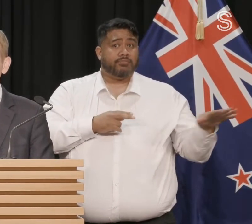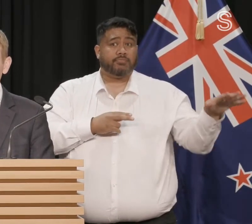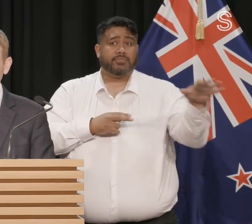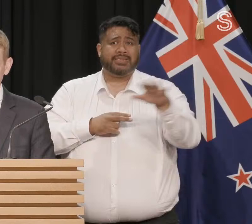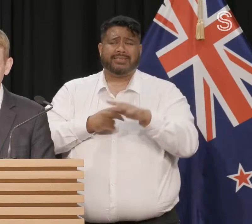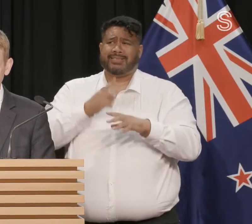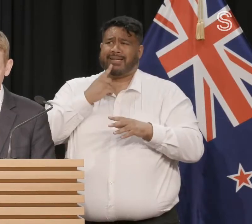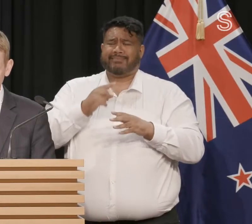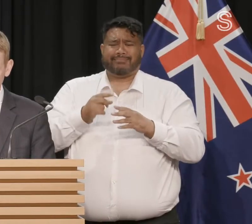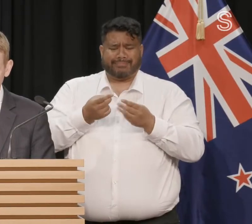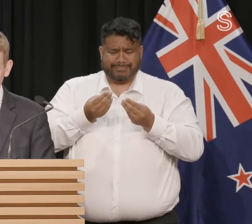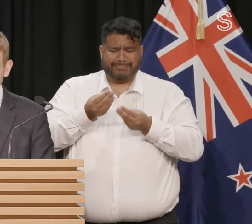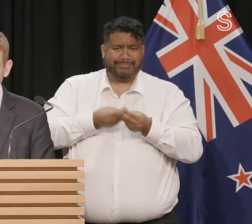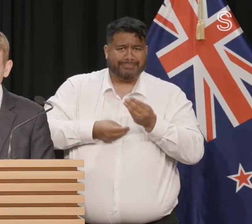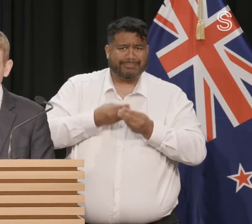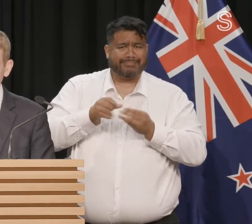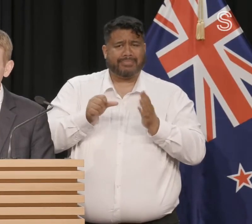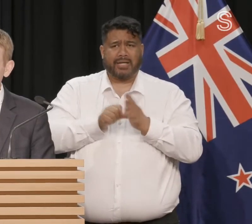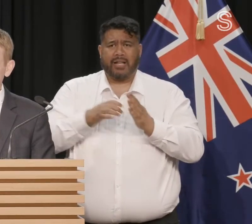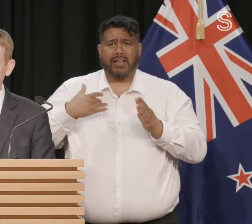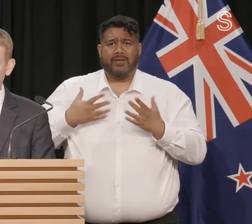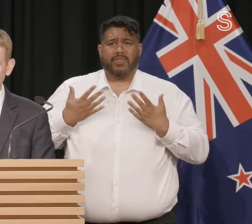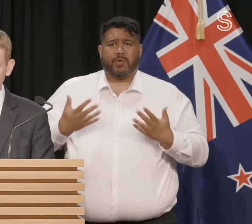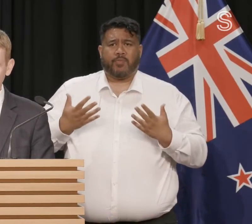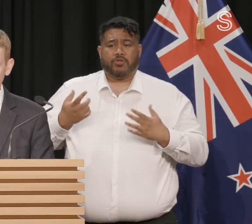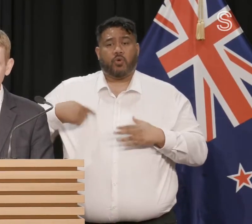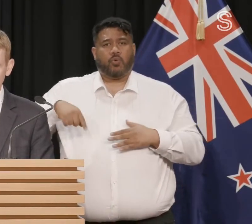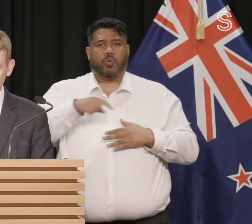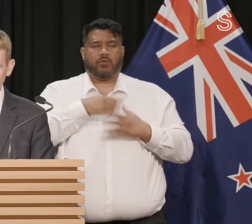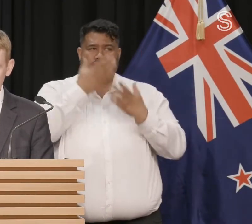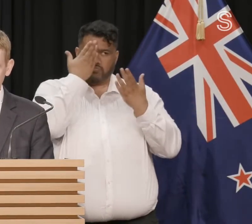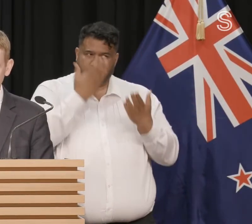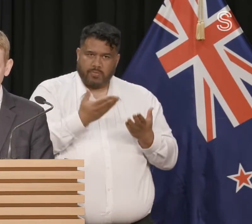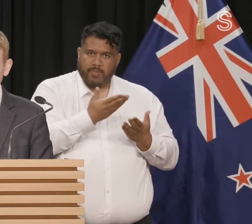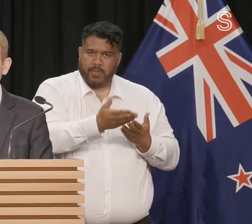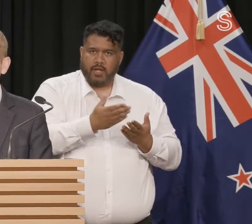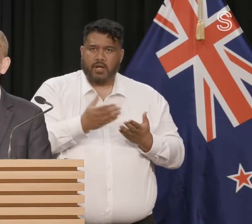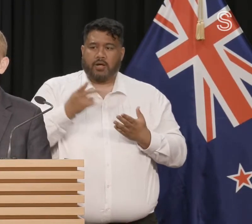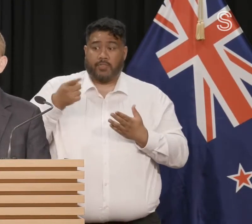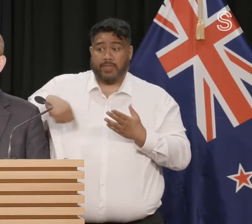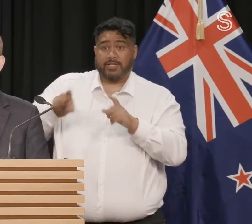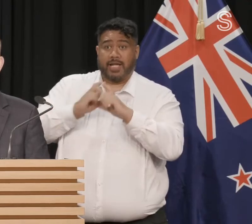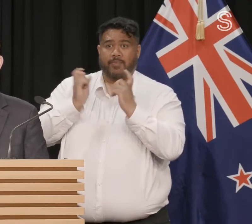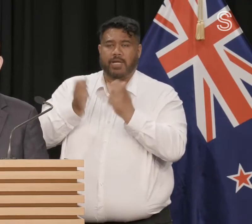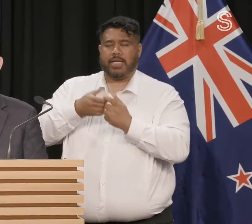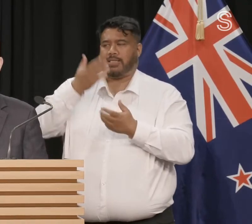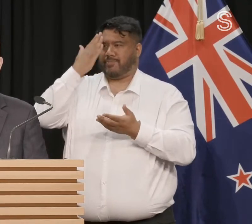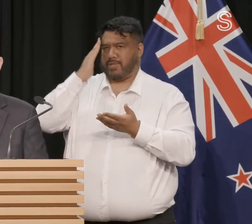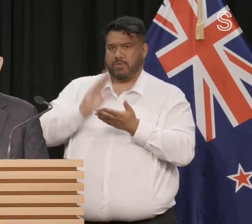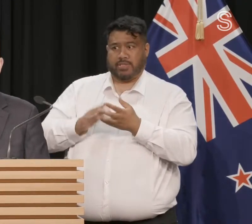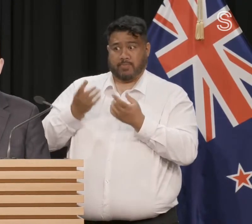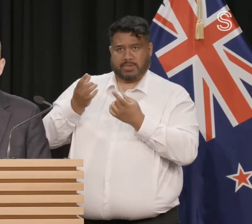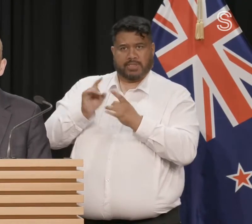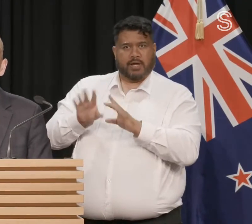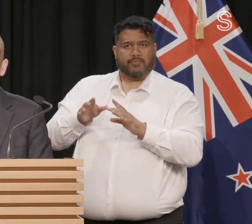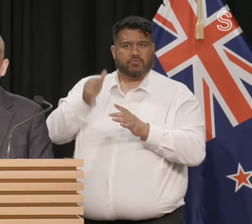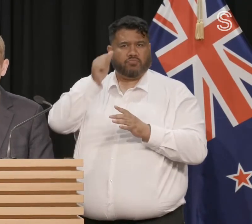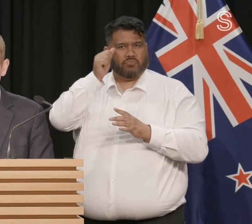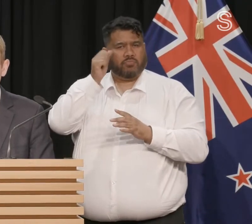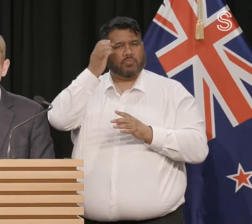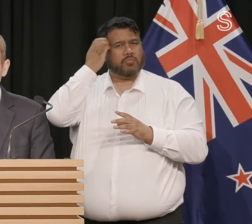what most matters to you, and in this Cabinet are the people to do that. Some have experienced many of those struggles